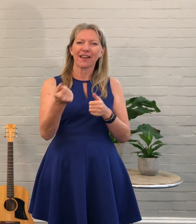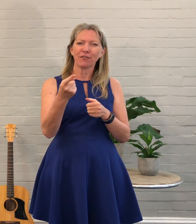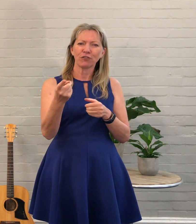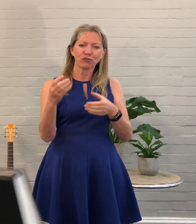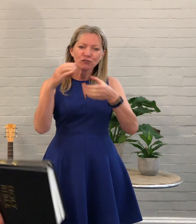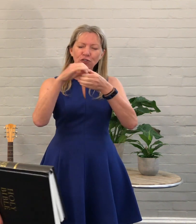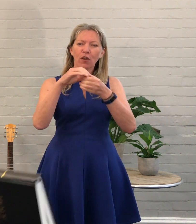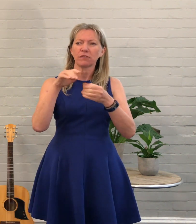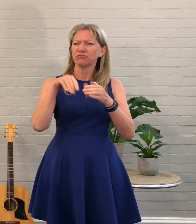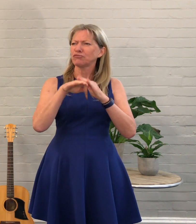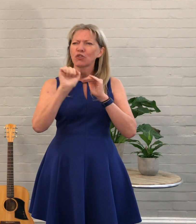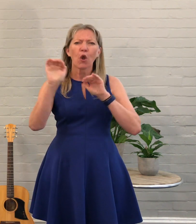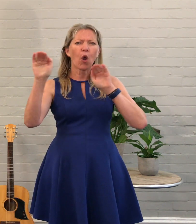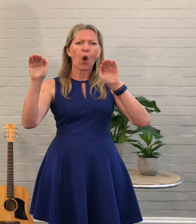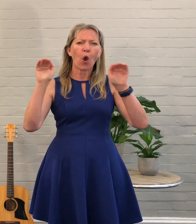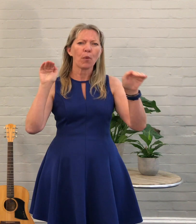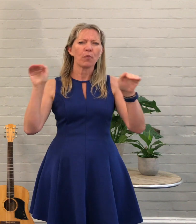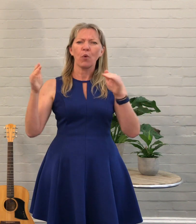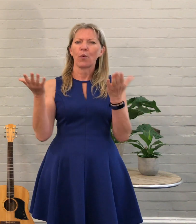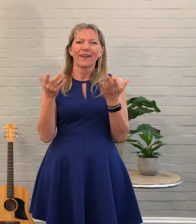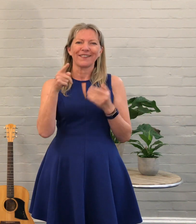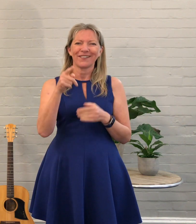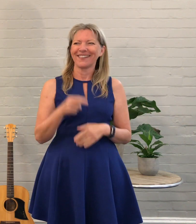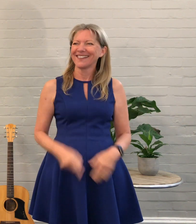your homes or wherever you are this morning.